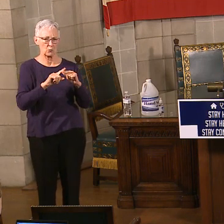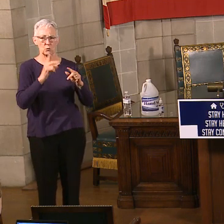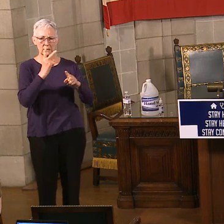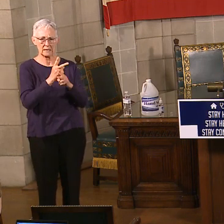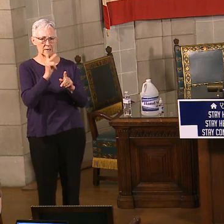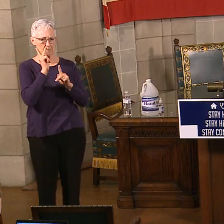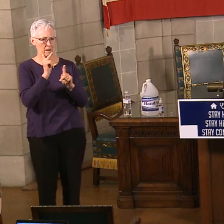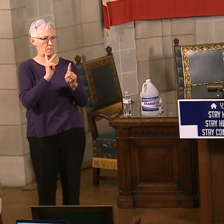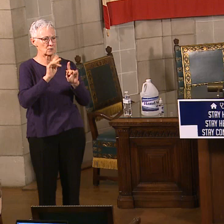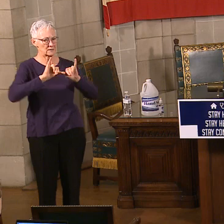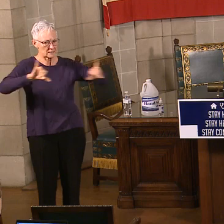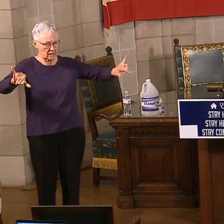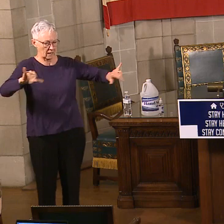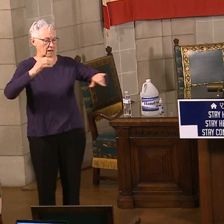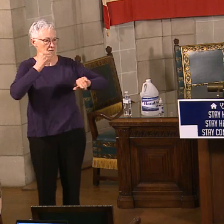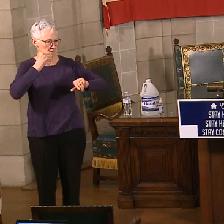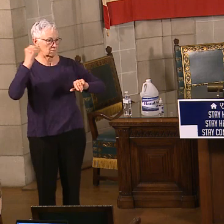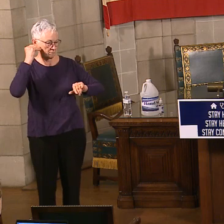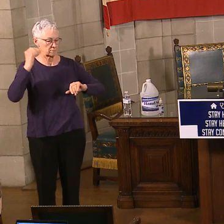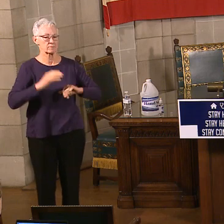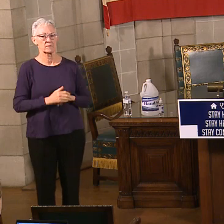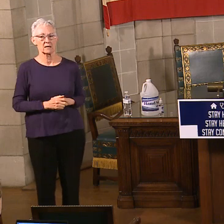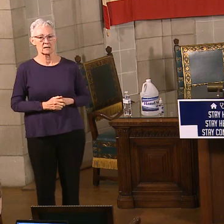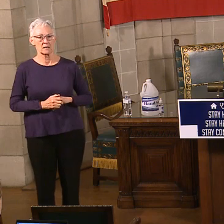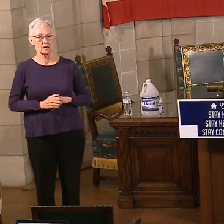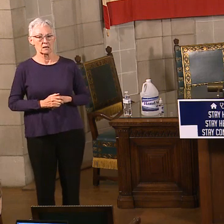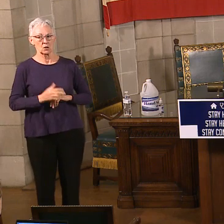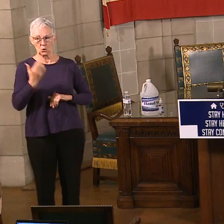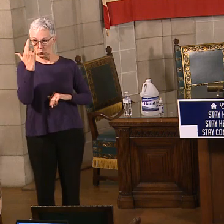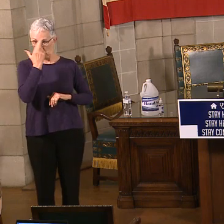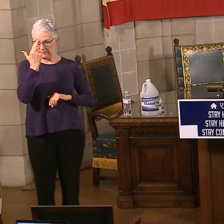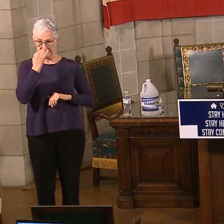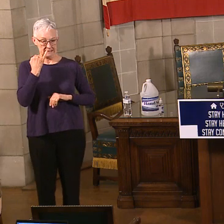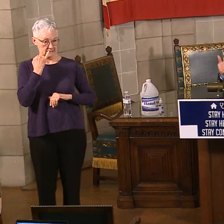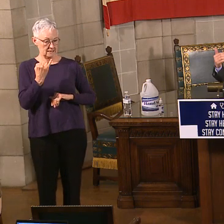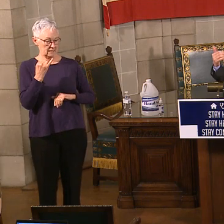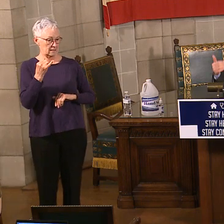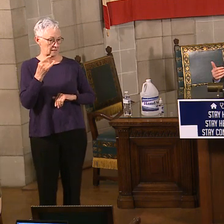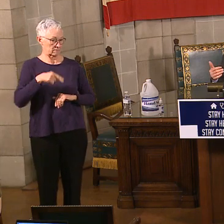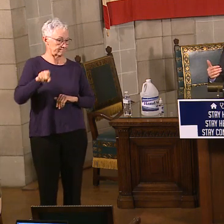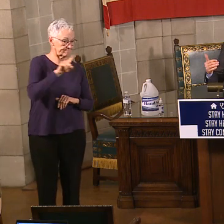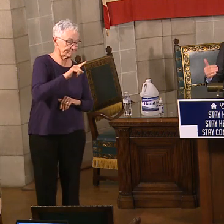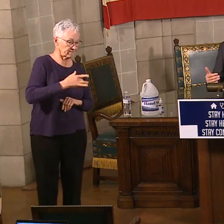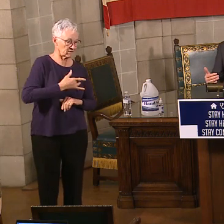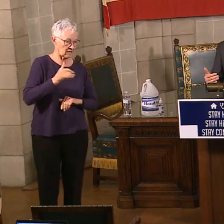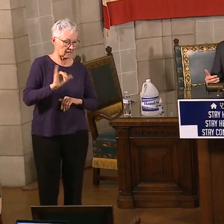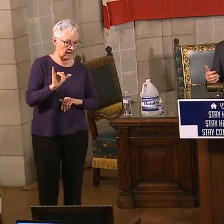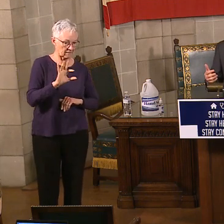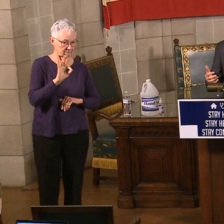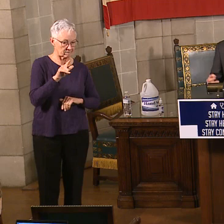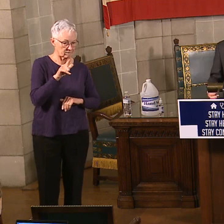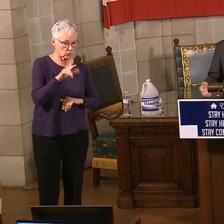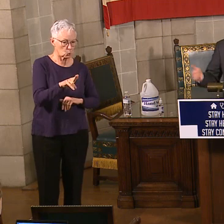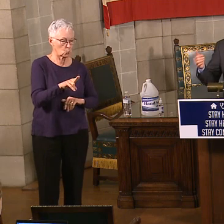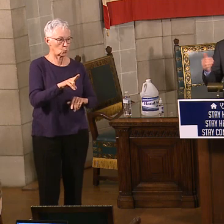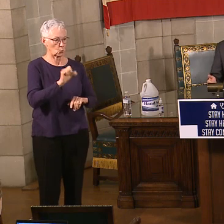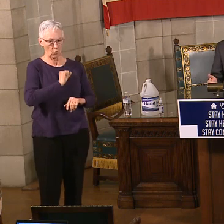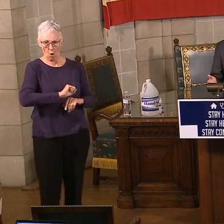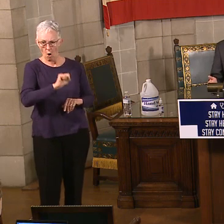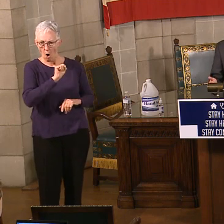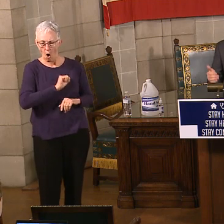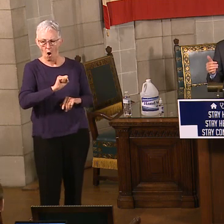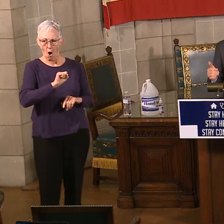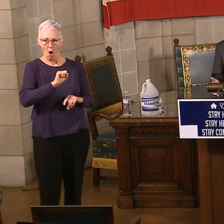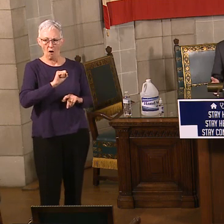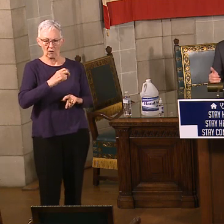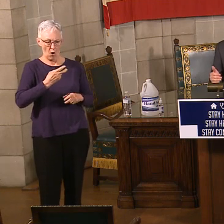very important part of that is that if you have those flu-like symptoms, okay, you've got the cough, shortness of breath, fever, you need to